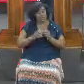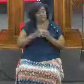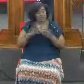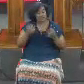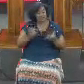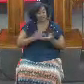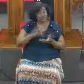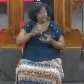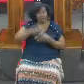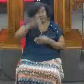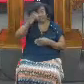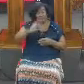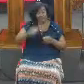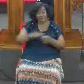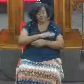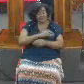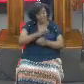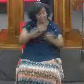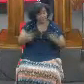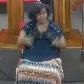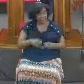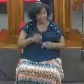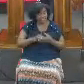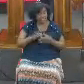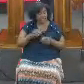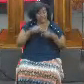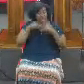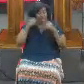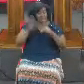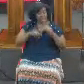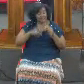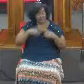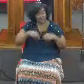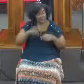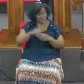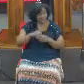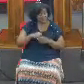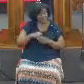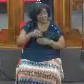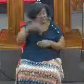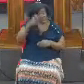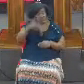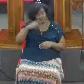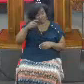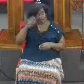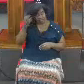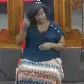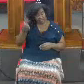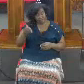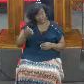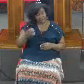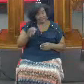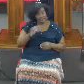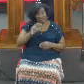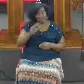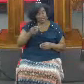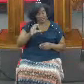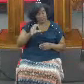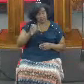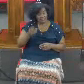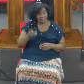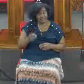glory of God so filled the temple that the priests could not go in. God told him, 2 Chronicles, let